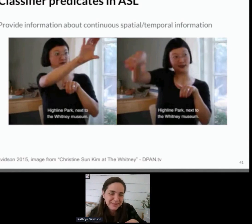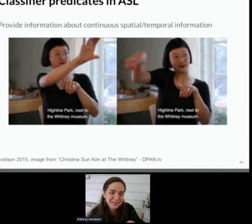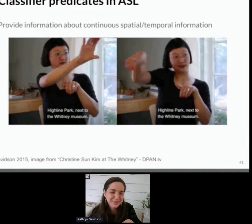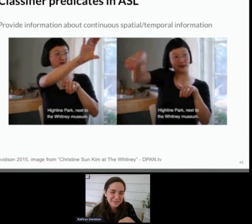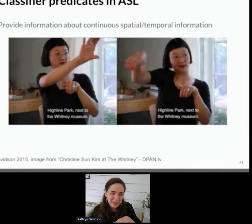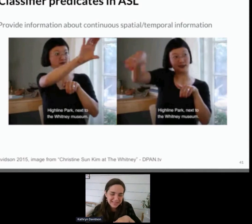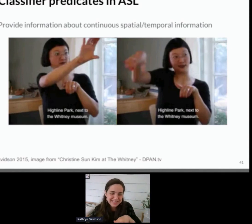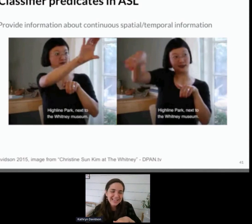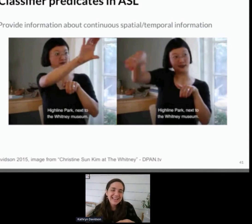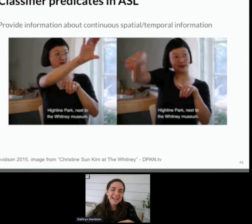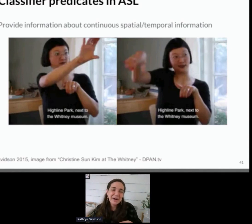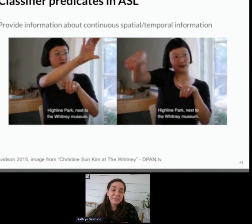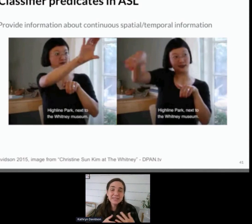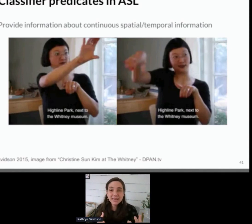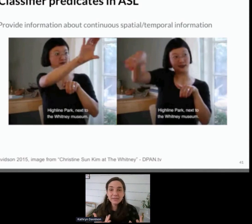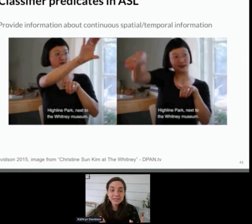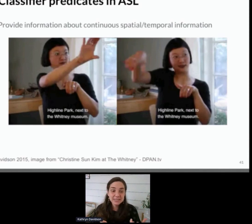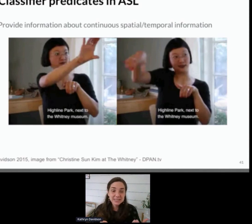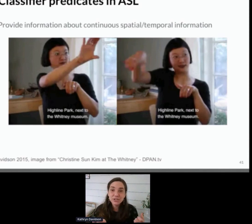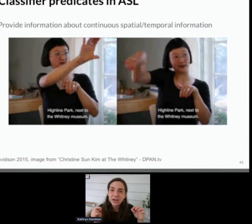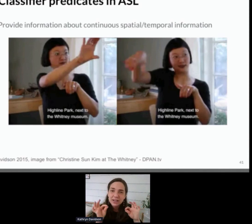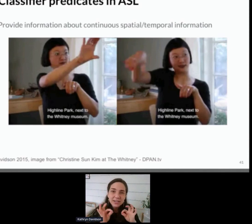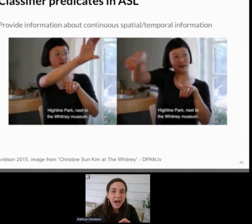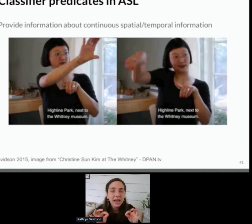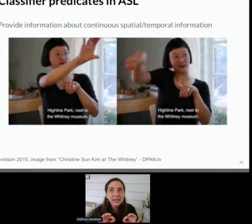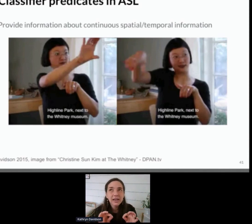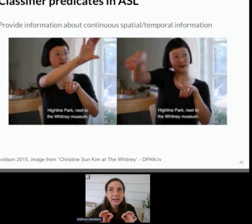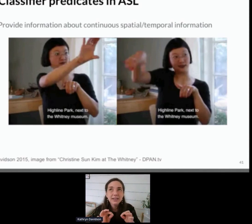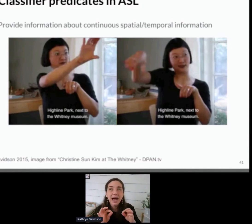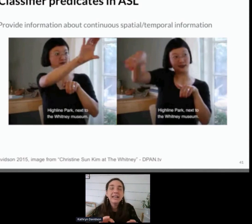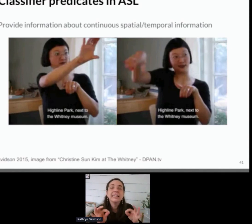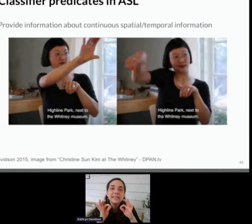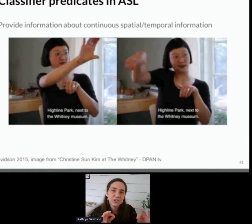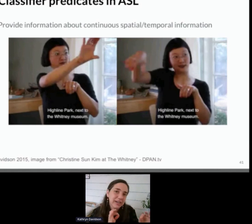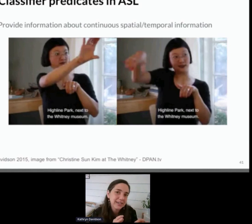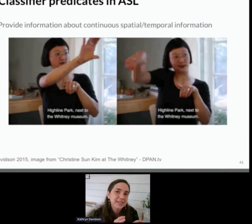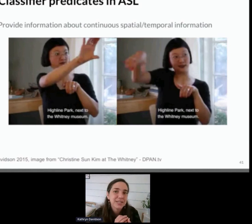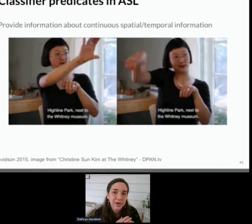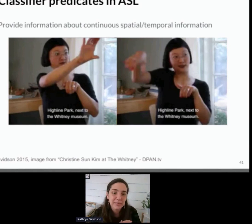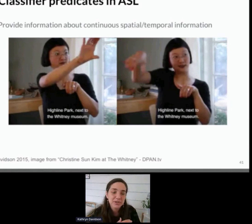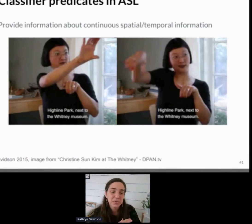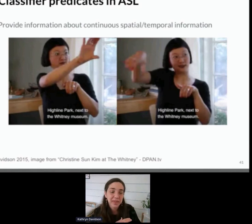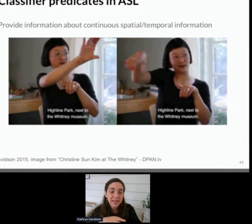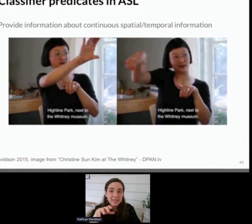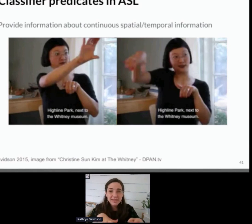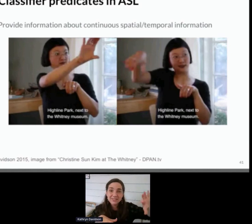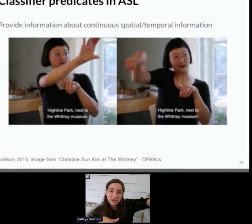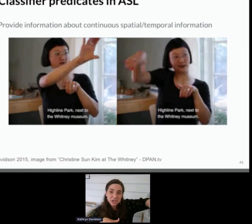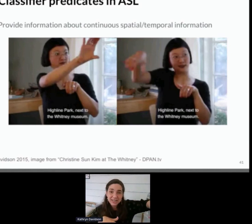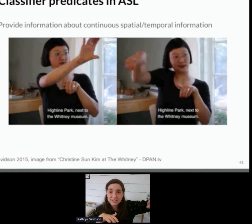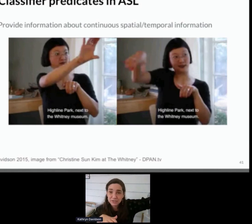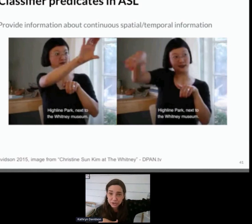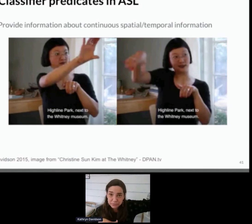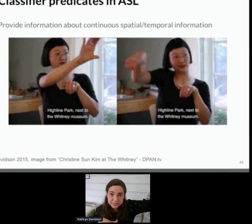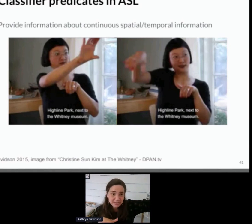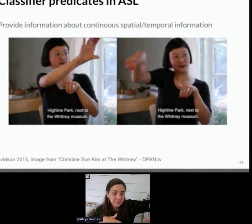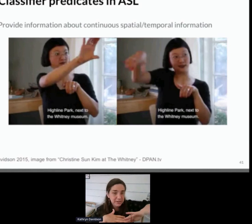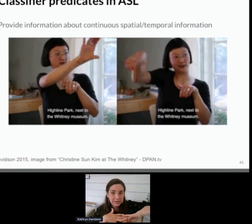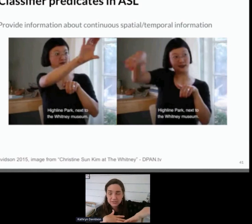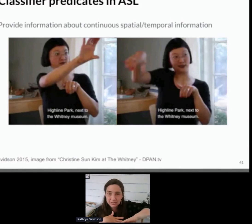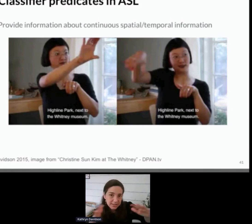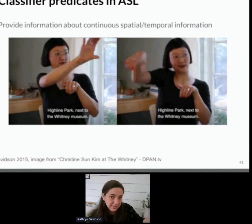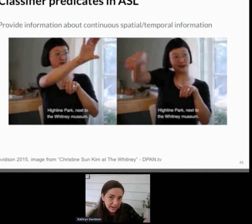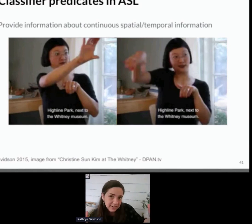something about this use of space. In sign languages, these are highly integrated into the grammar so that these function as